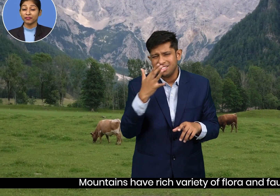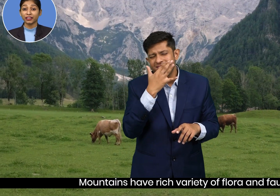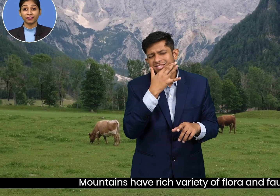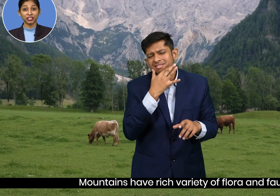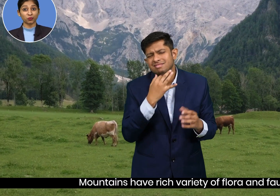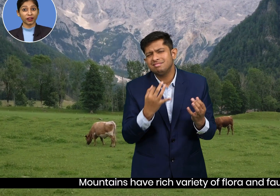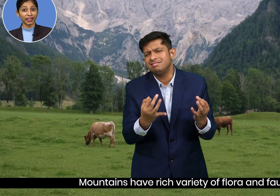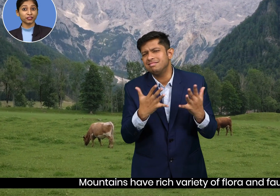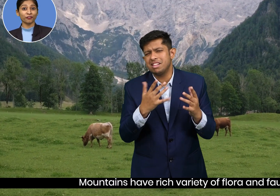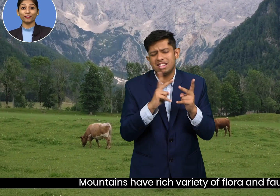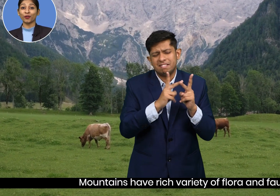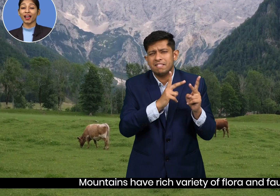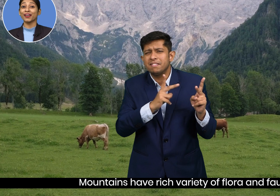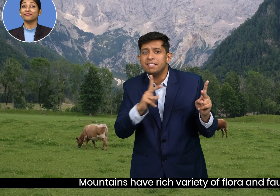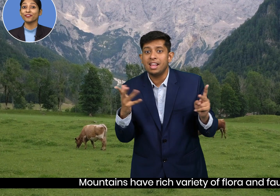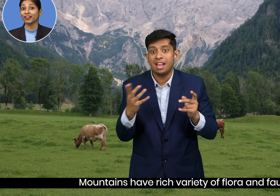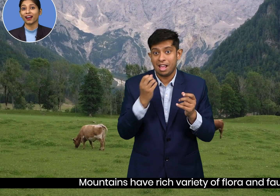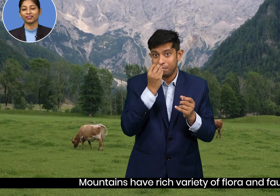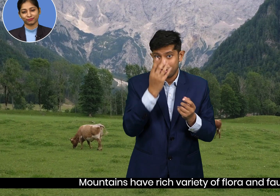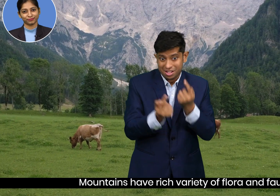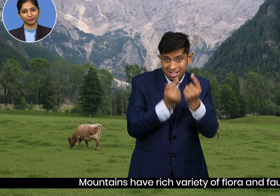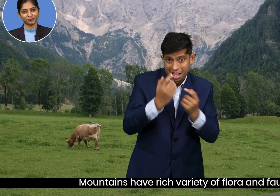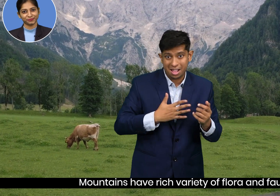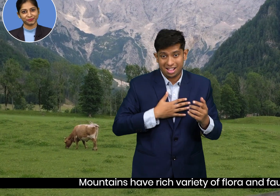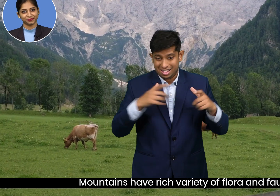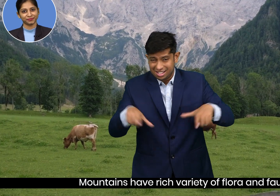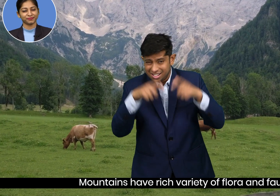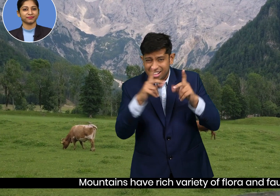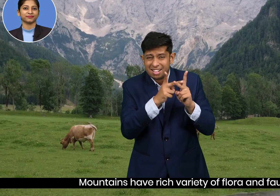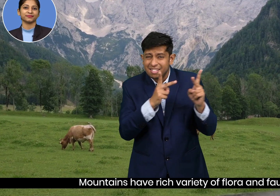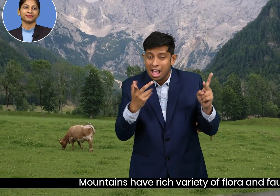Mountains have rich variety of flora and fauna.